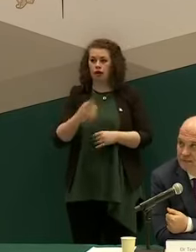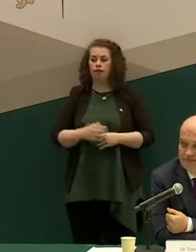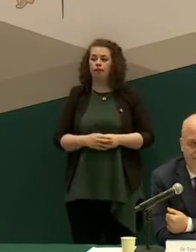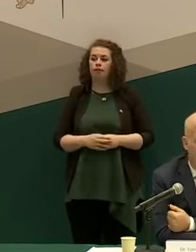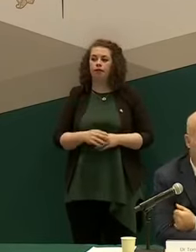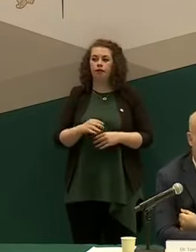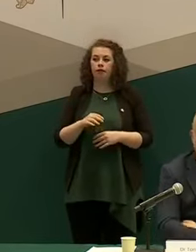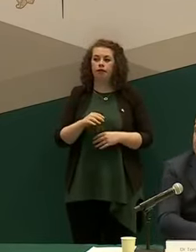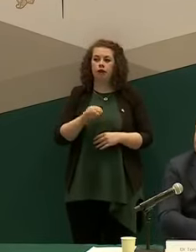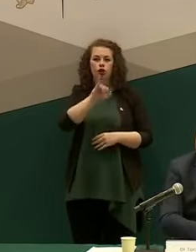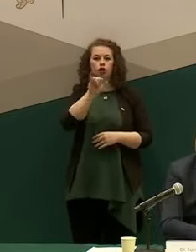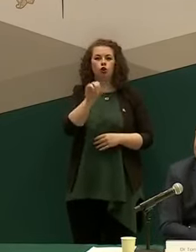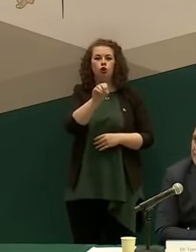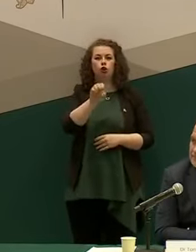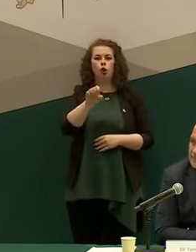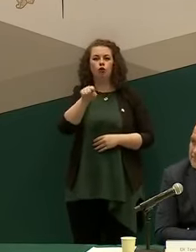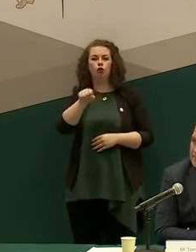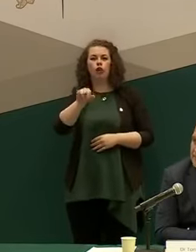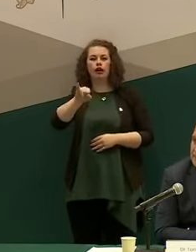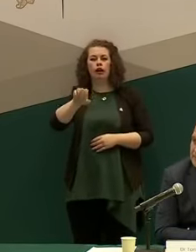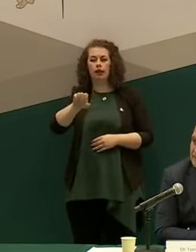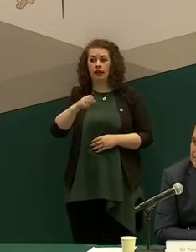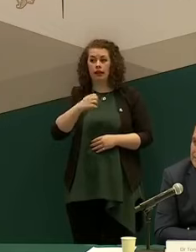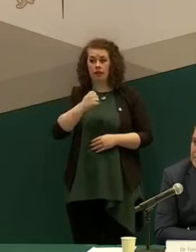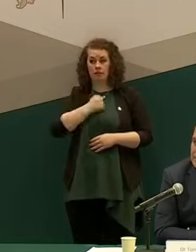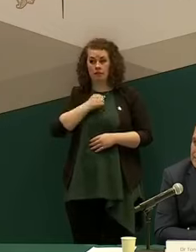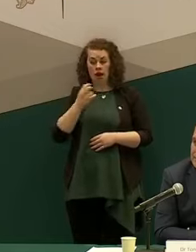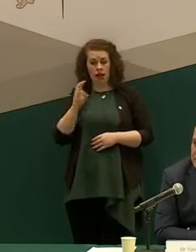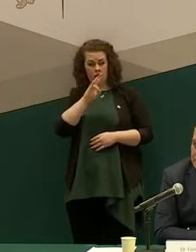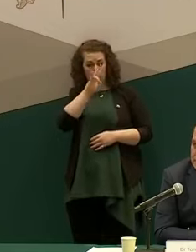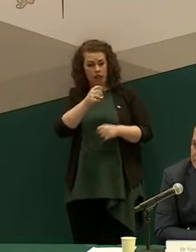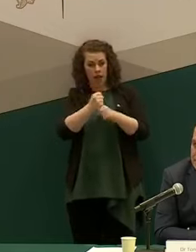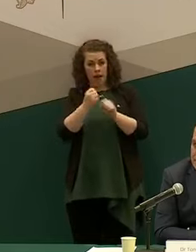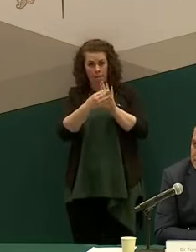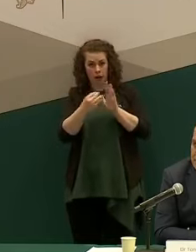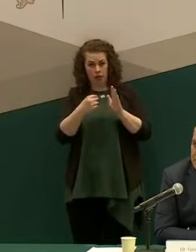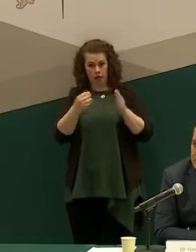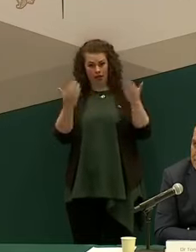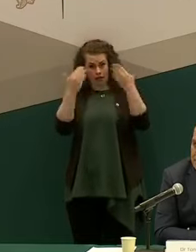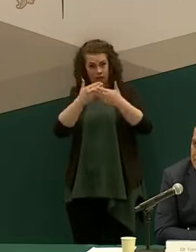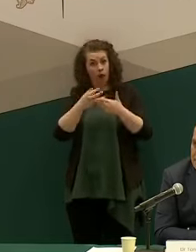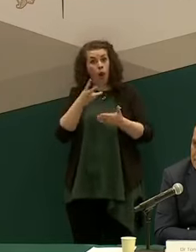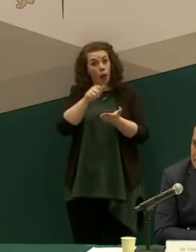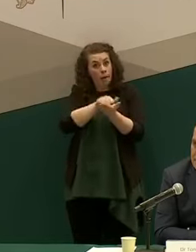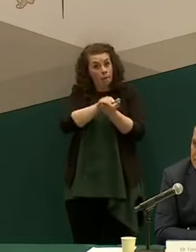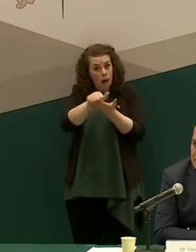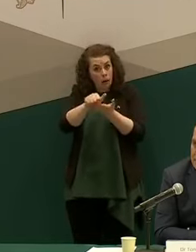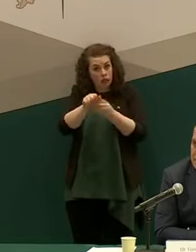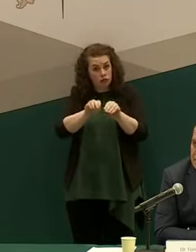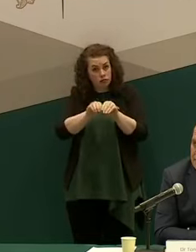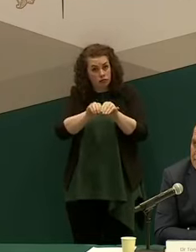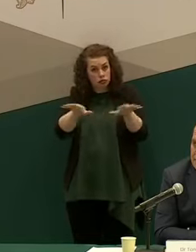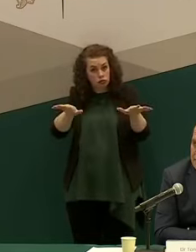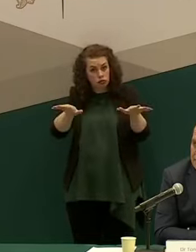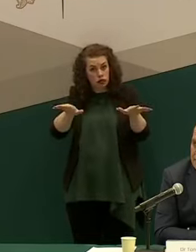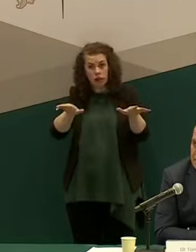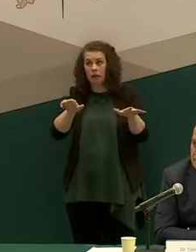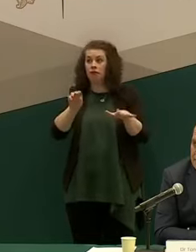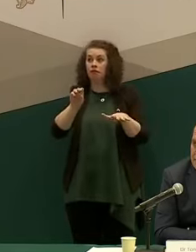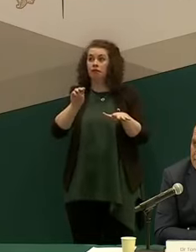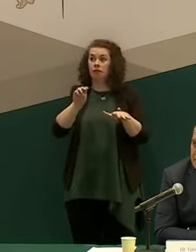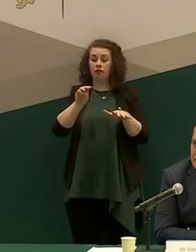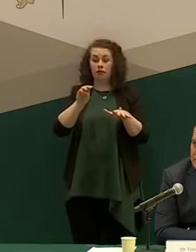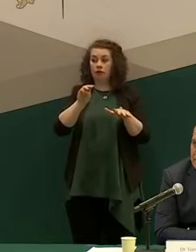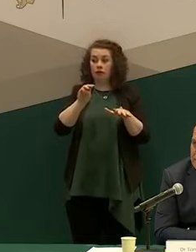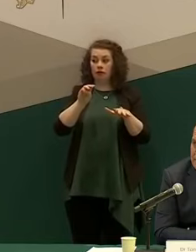Right. My question is simply around the modelling that was provided this evening. Will that be published in a manner that will be